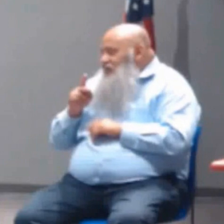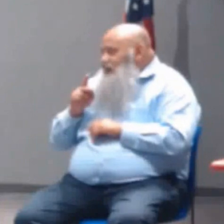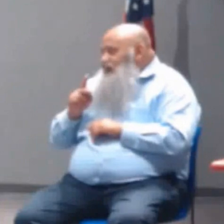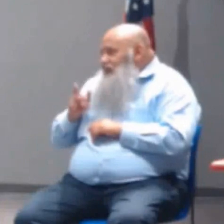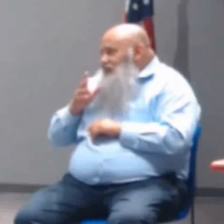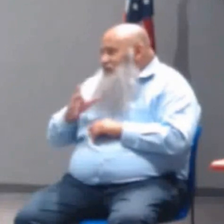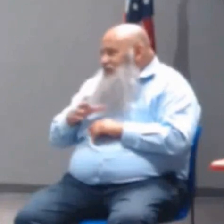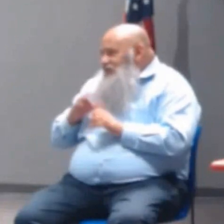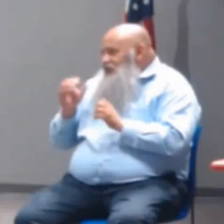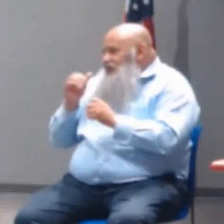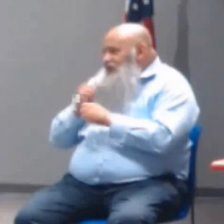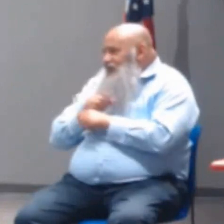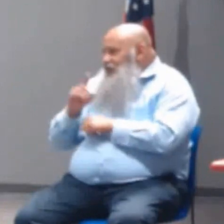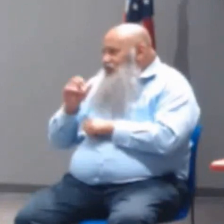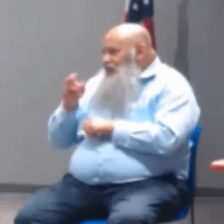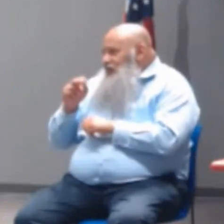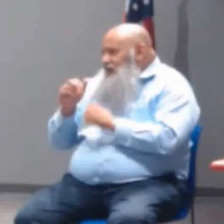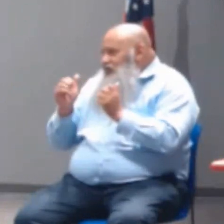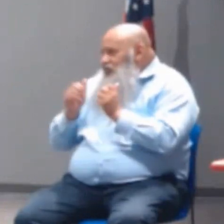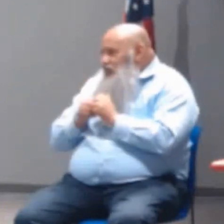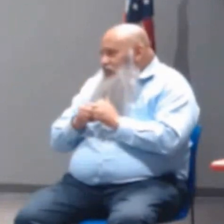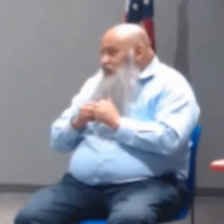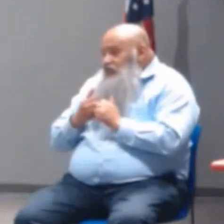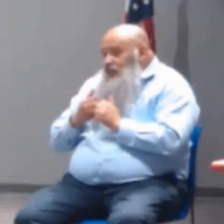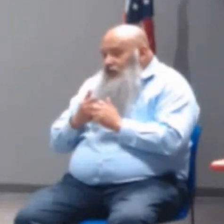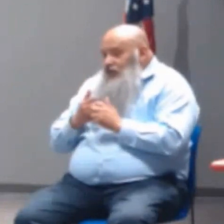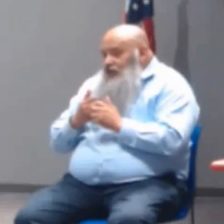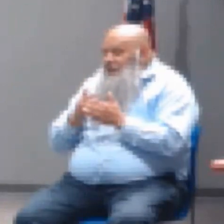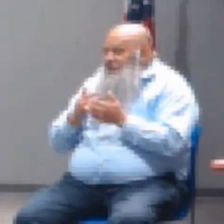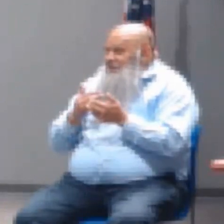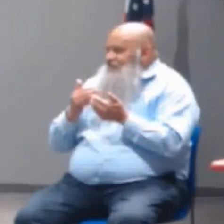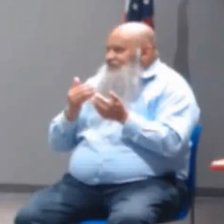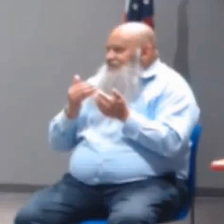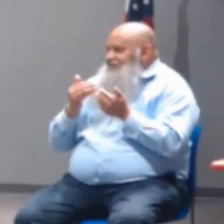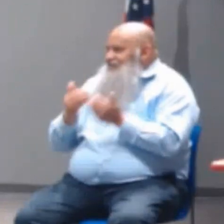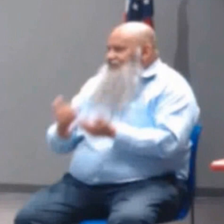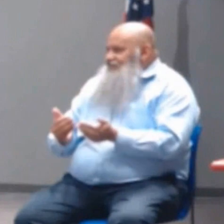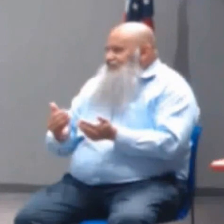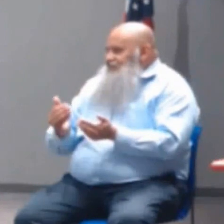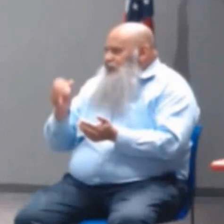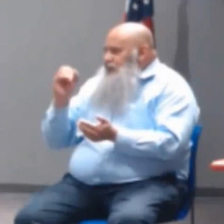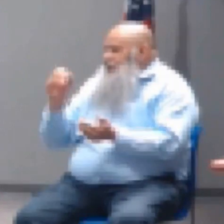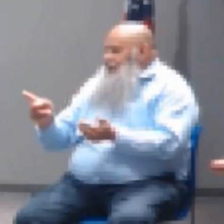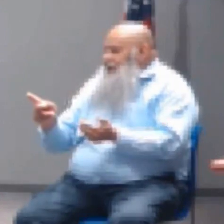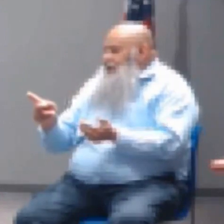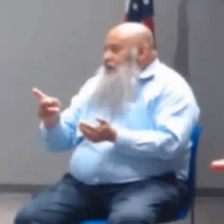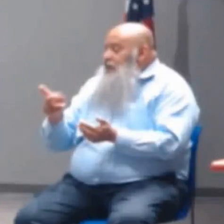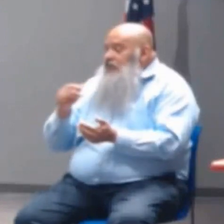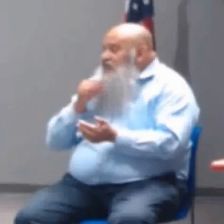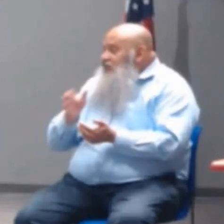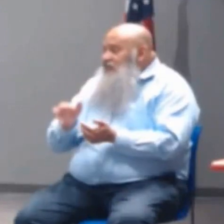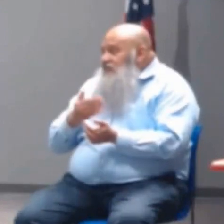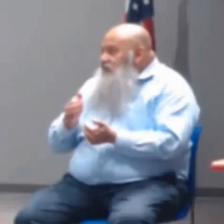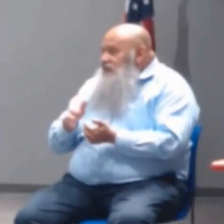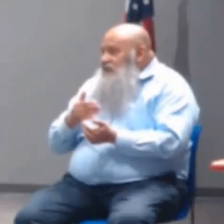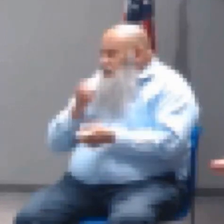together." And so they did. And it was hard.